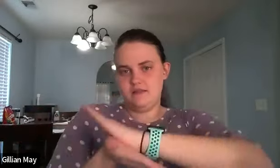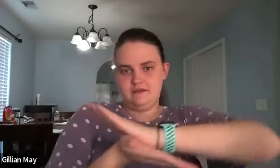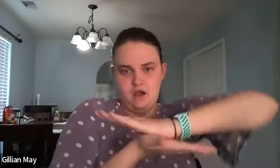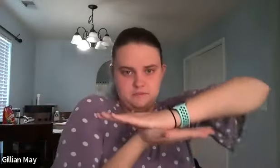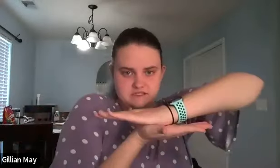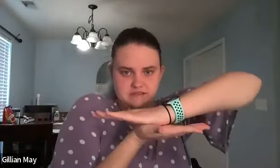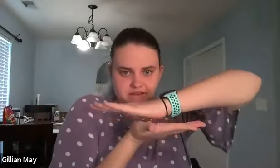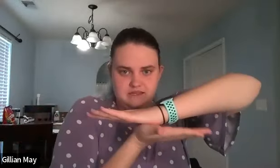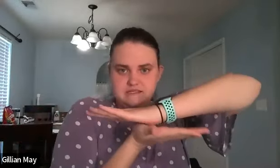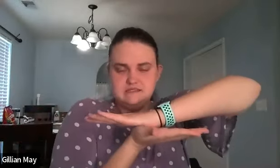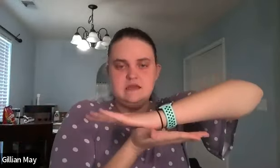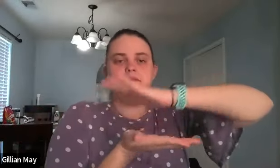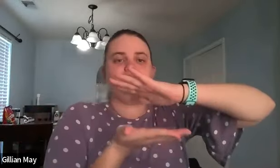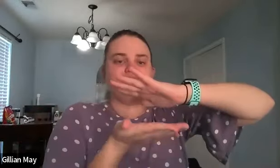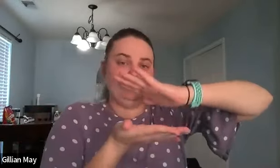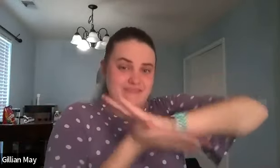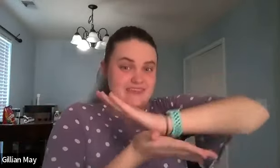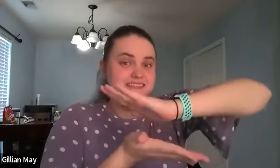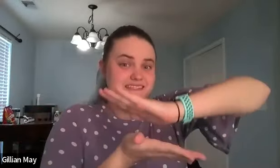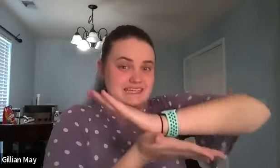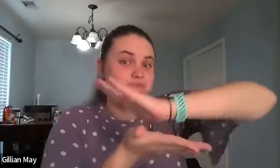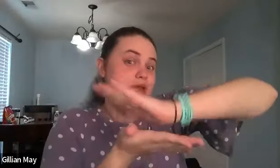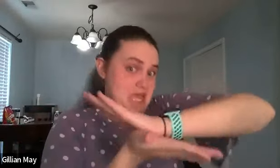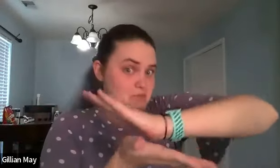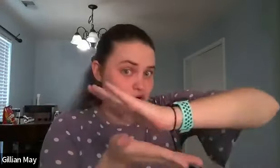like opposite like this, because this is paper.